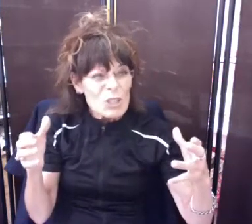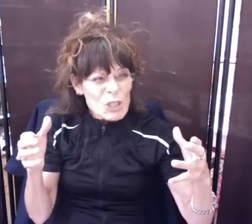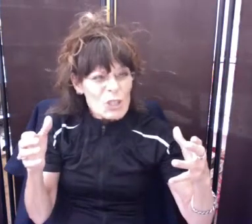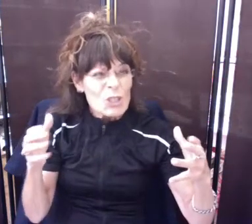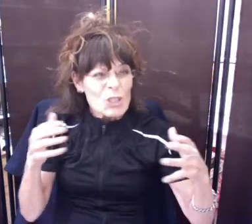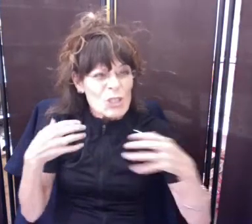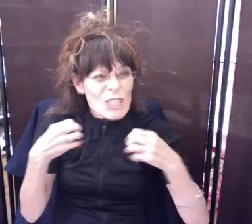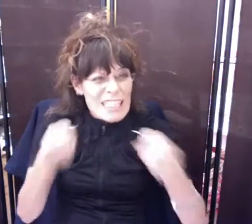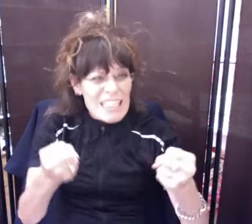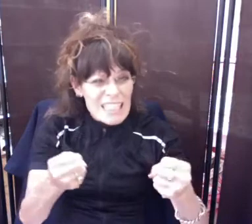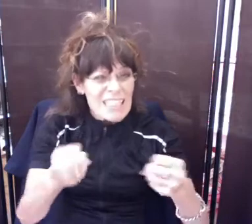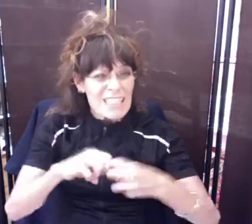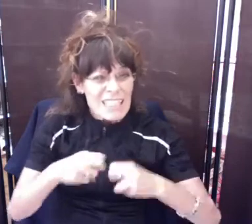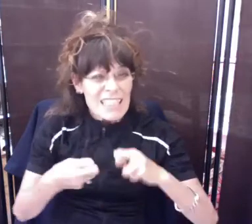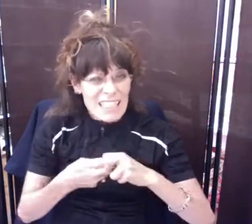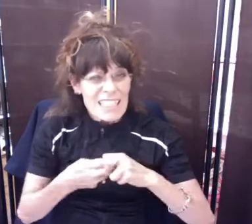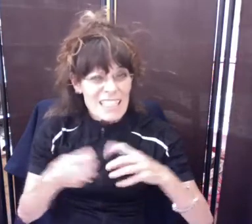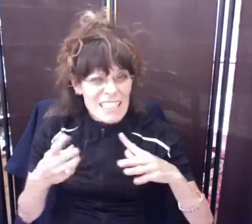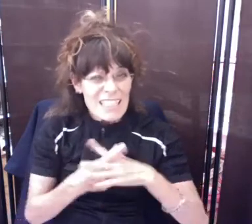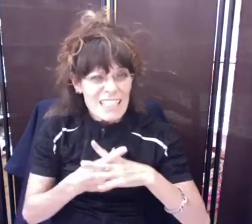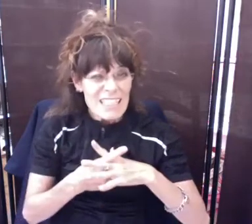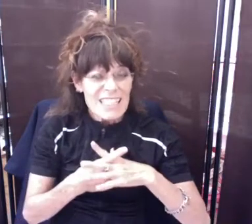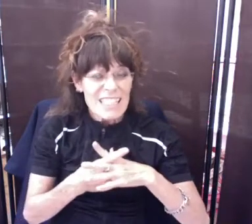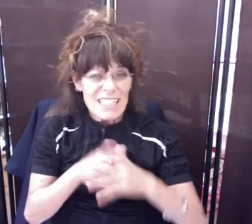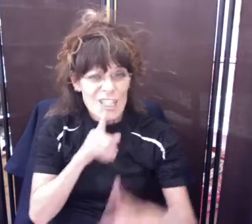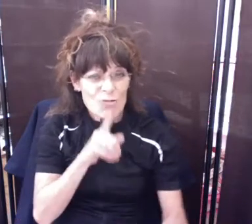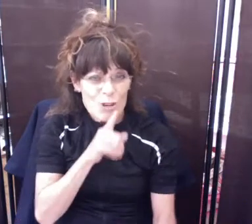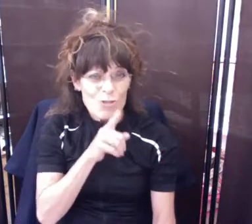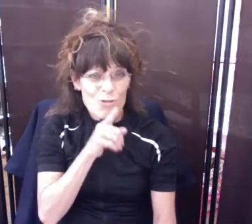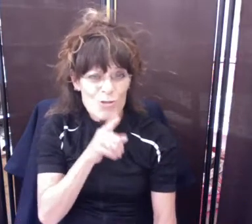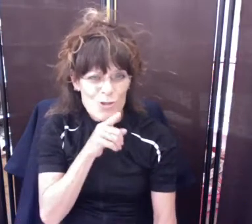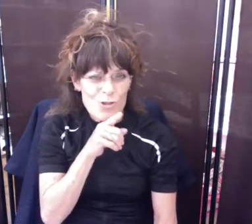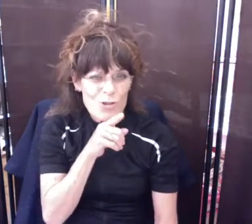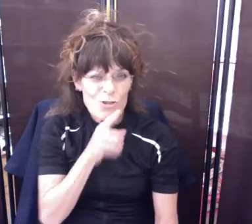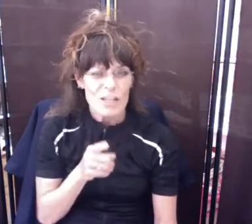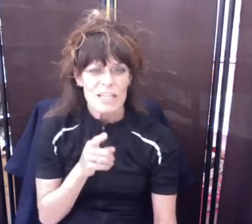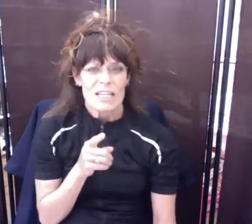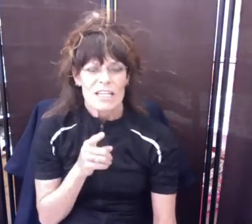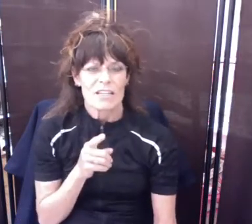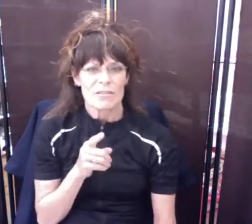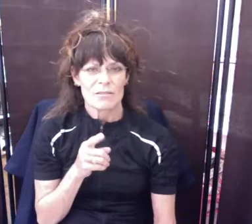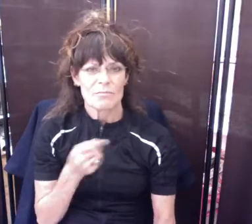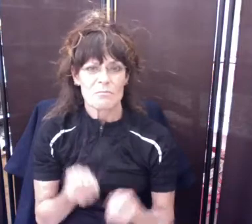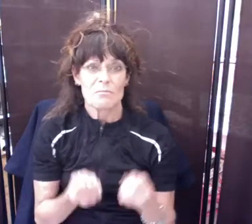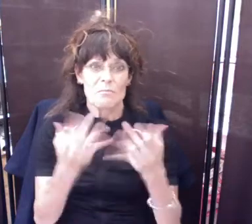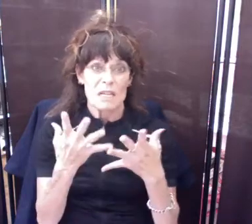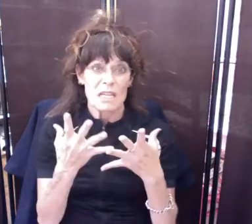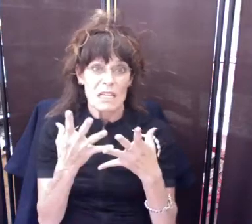us have had misunderstandings. Many of us have had misadventure, and many of us have